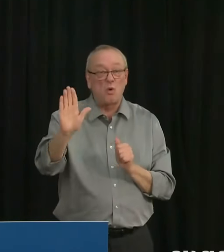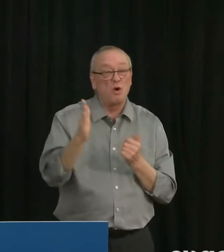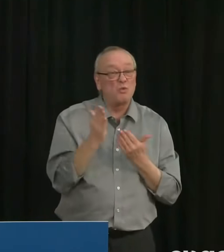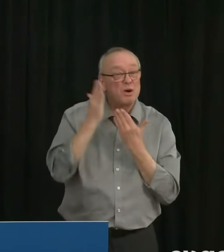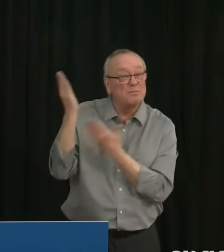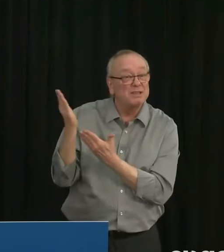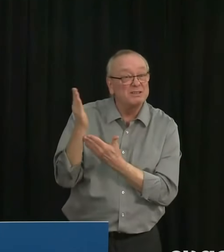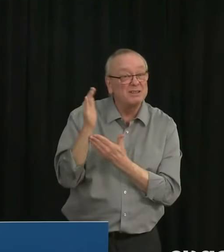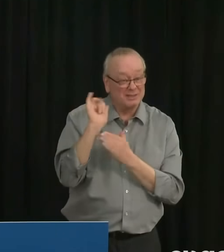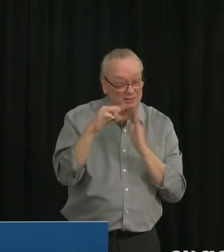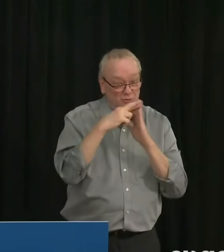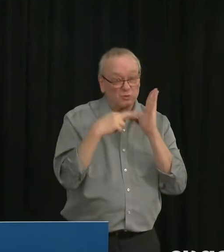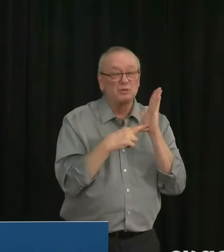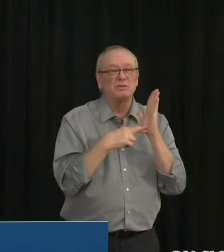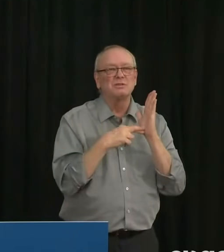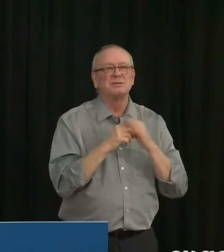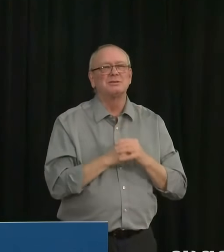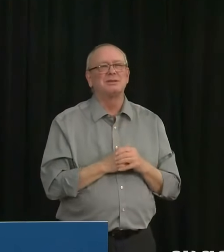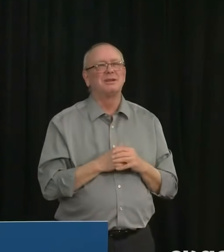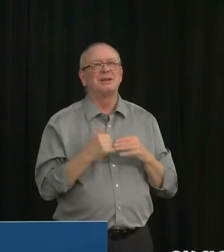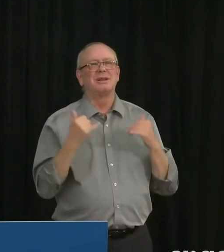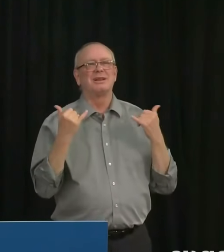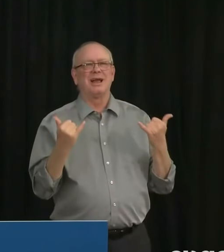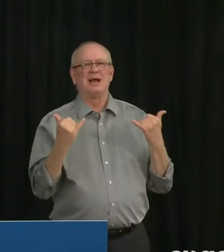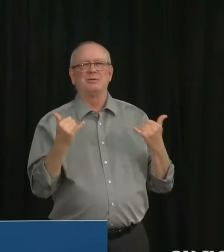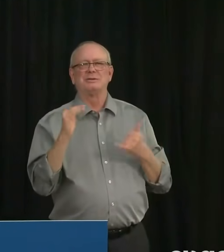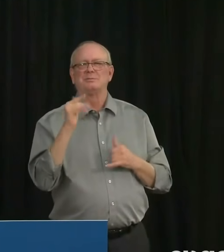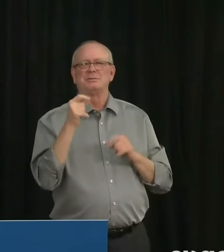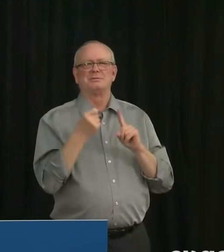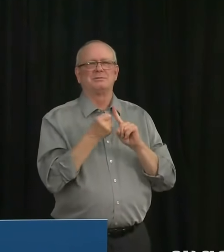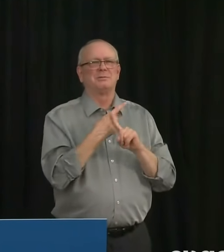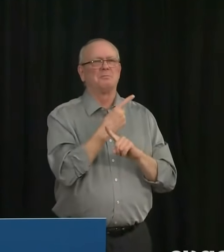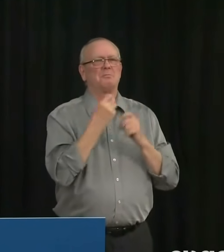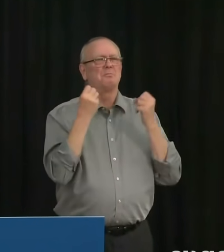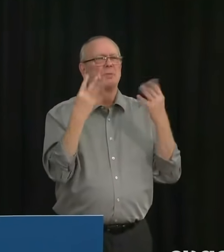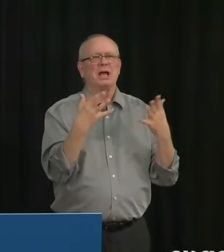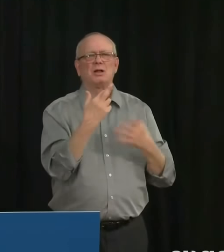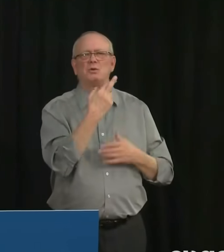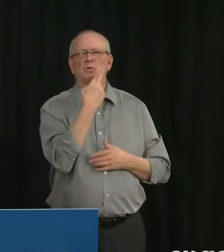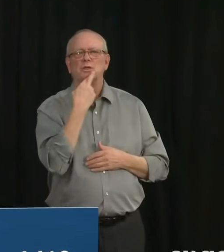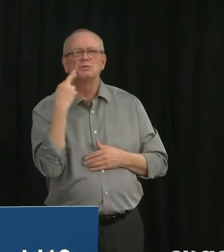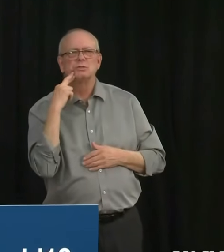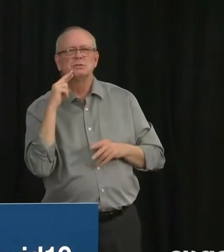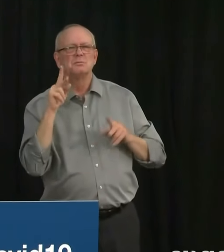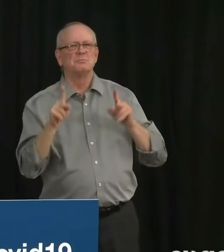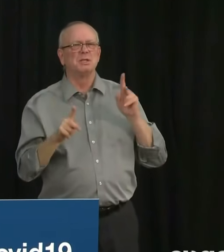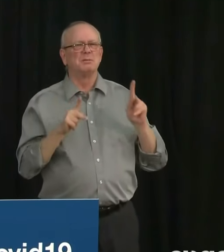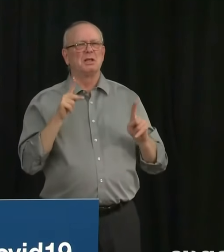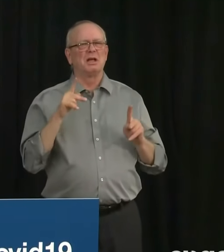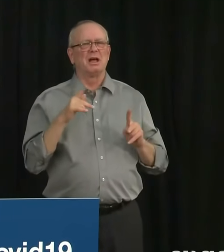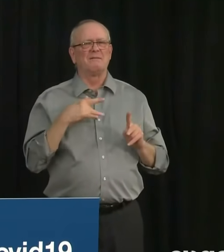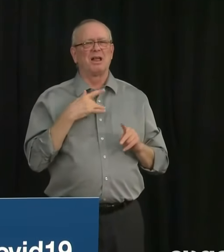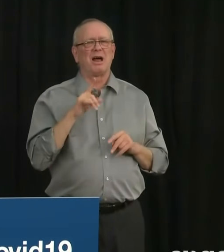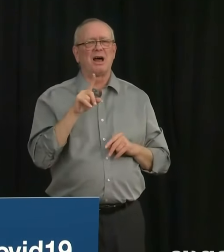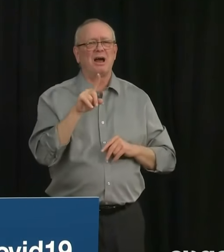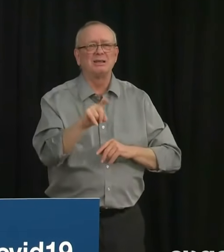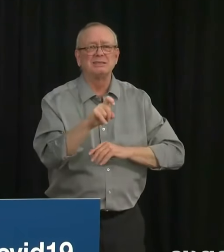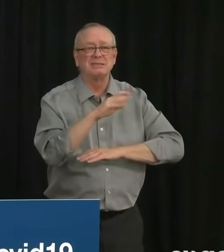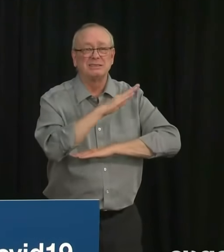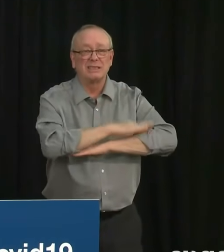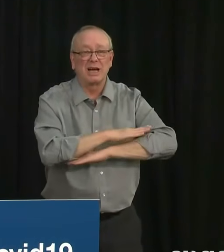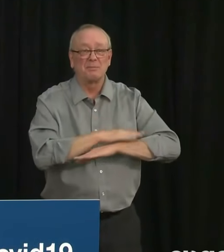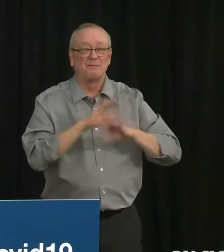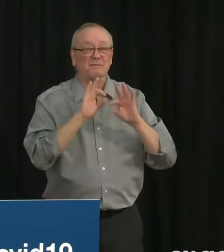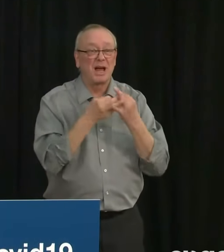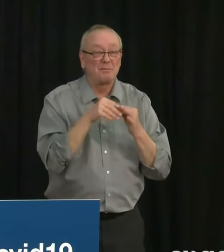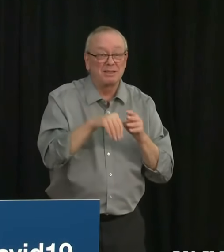to be going off the rails because there's a lot of restaurateurs are having real trouble with the idea of questioning people about family cohorts and so forth, and